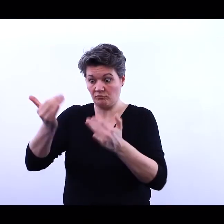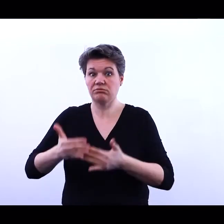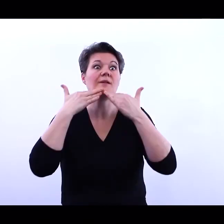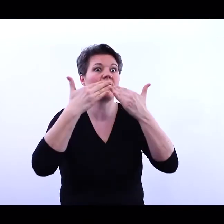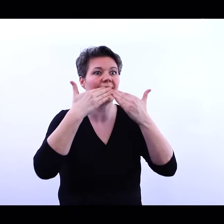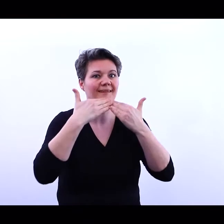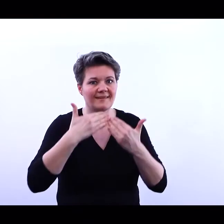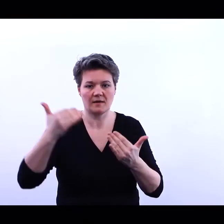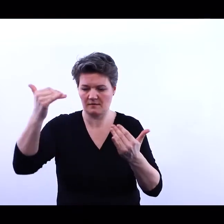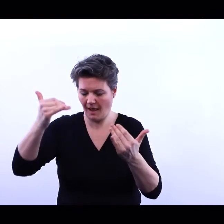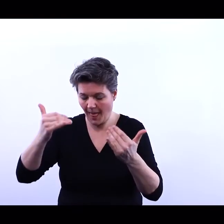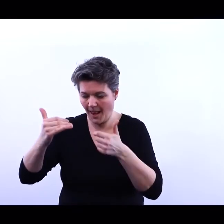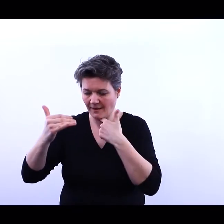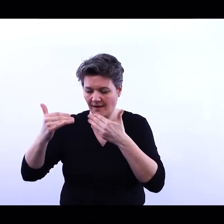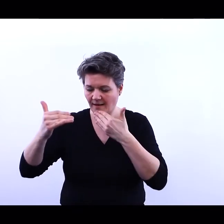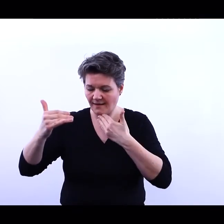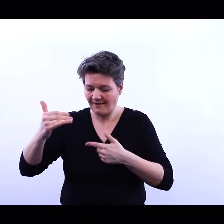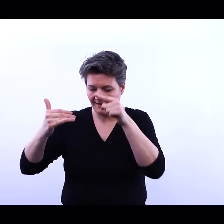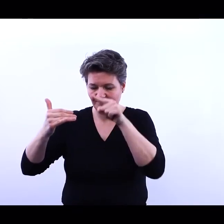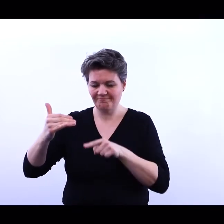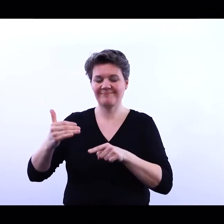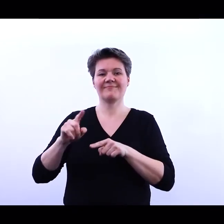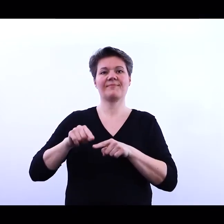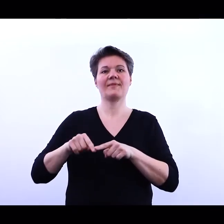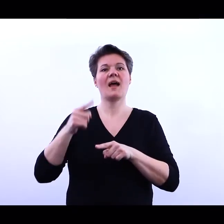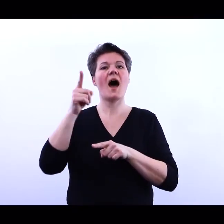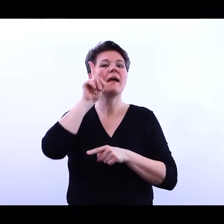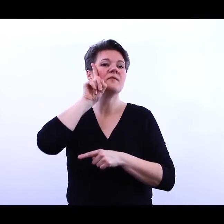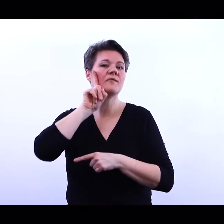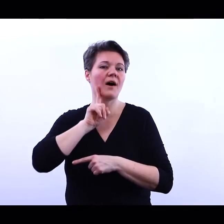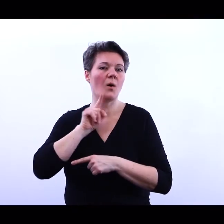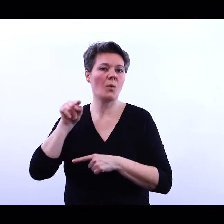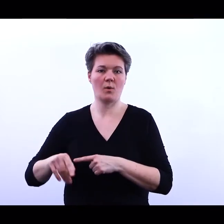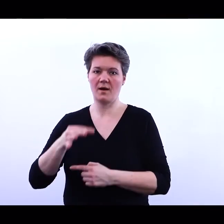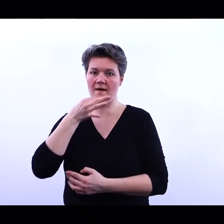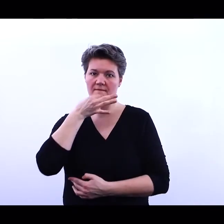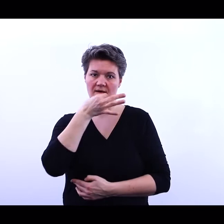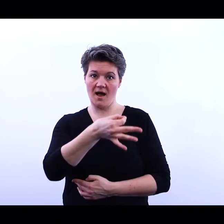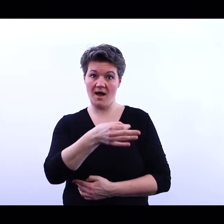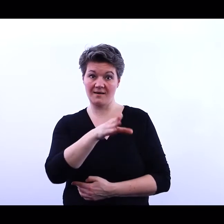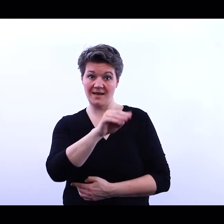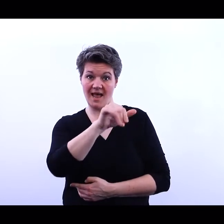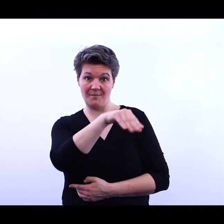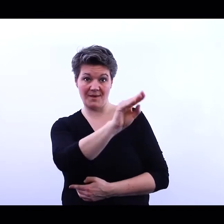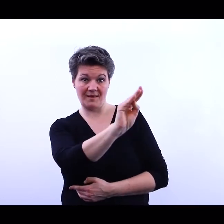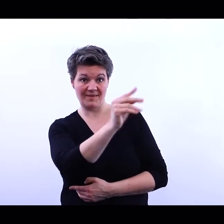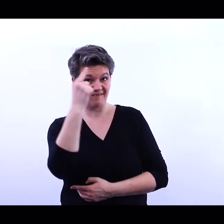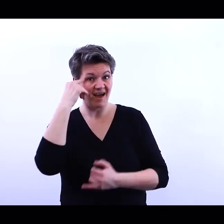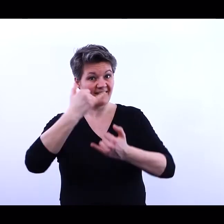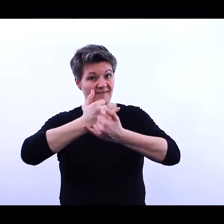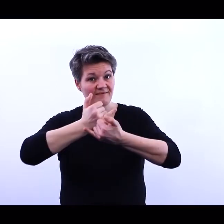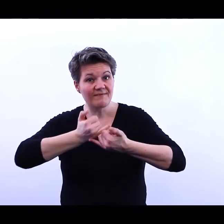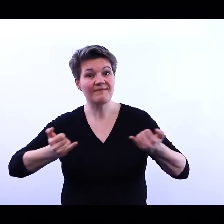thank you, Amy. And one woman is asking, does Amy have any ideas for us how to approach